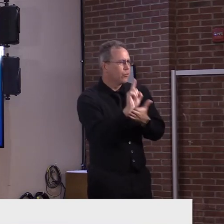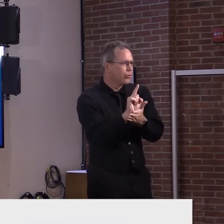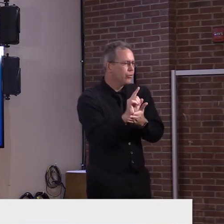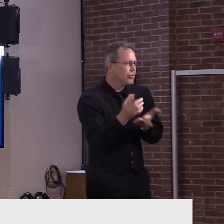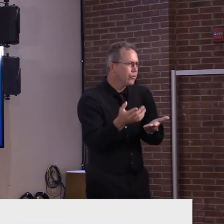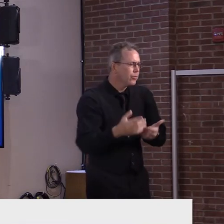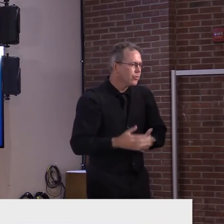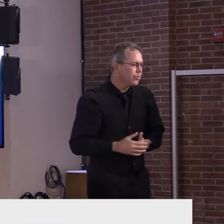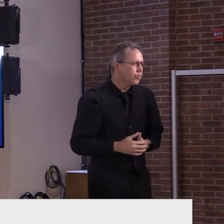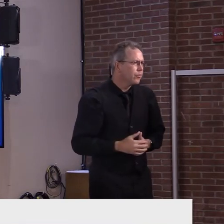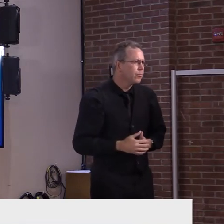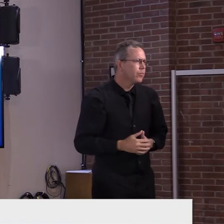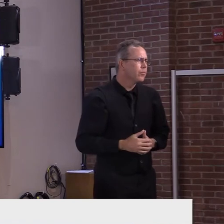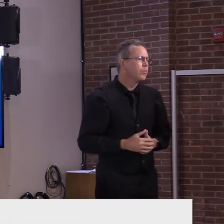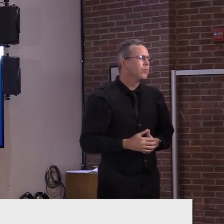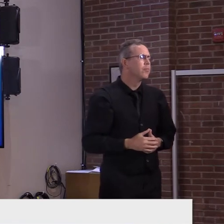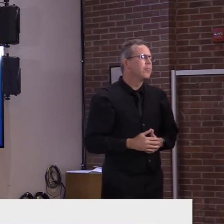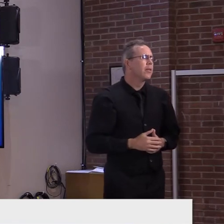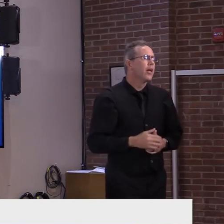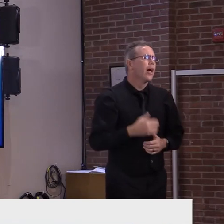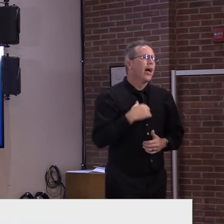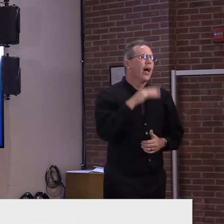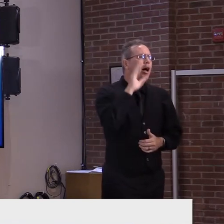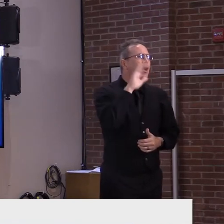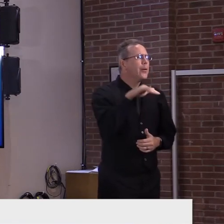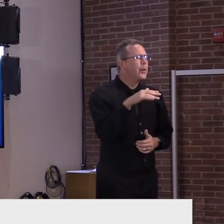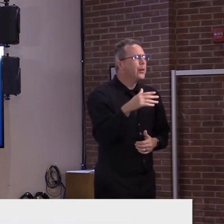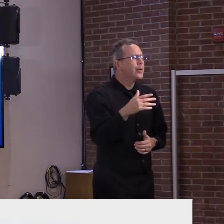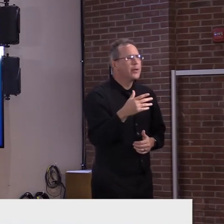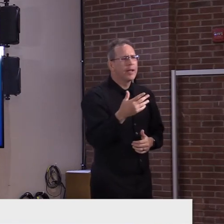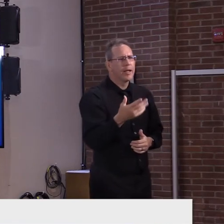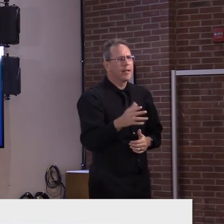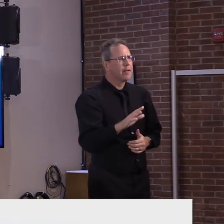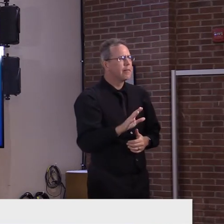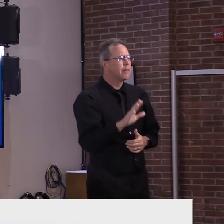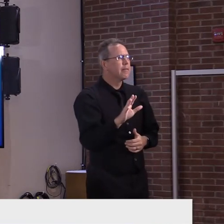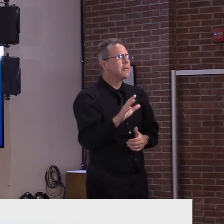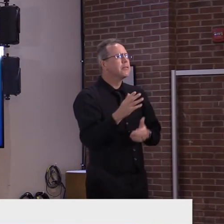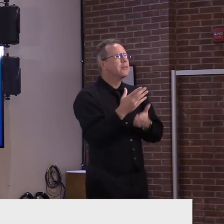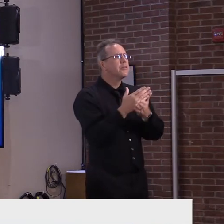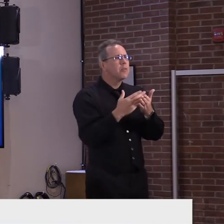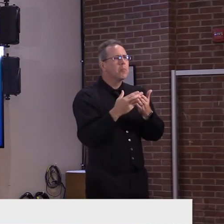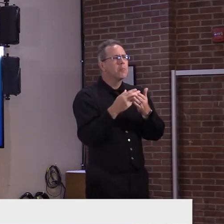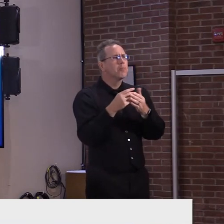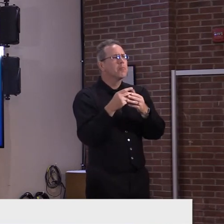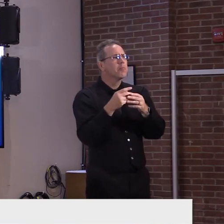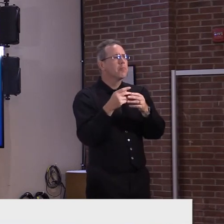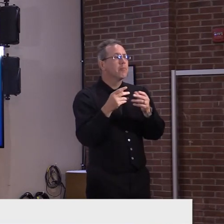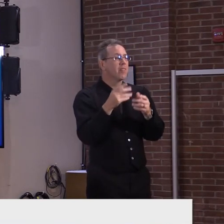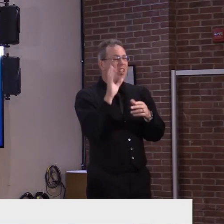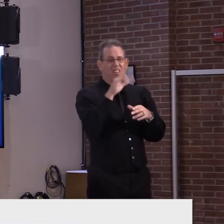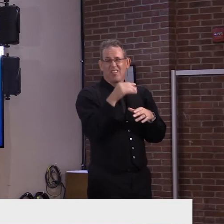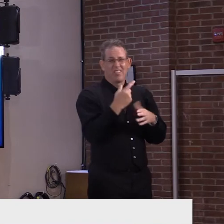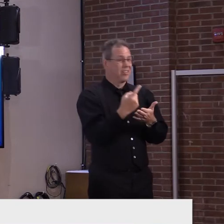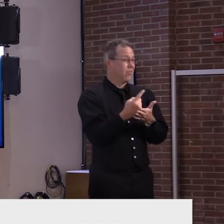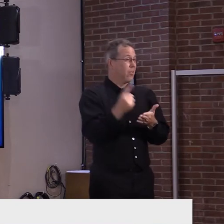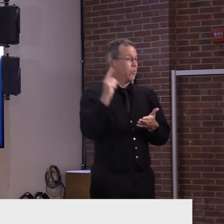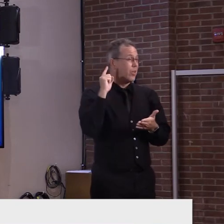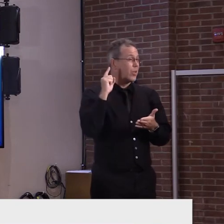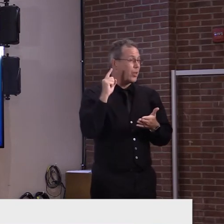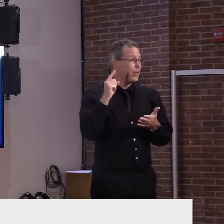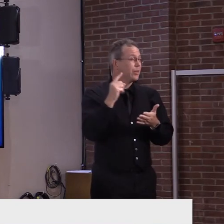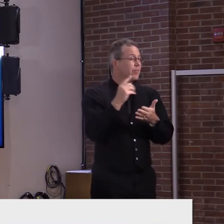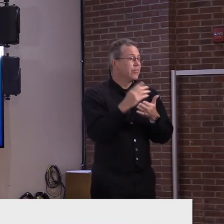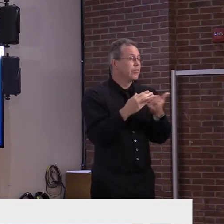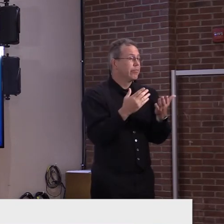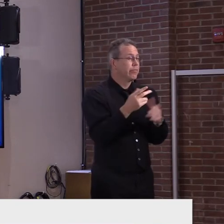that it has been happening around at least up to a week ago, about 24 hours as we